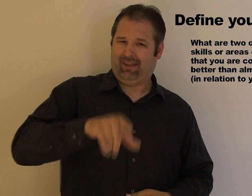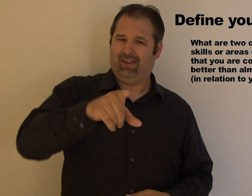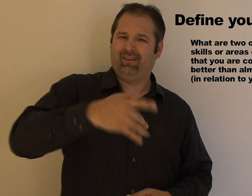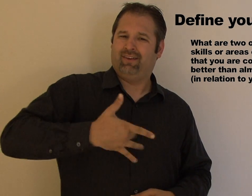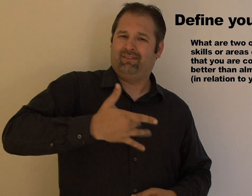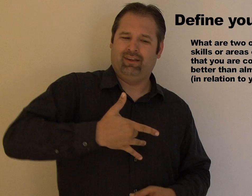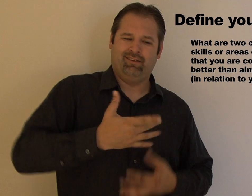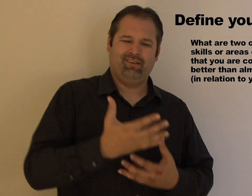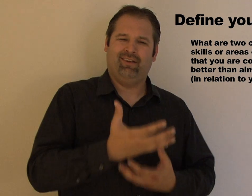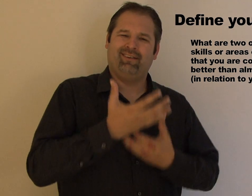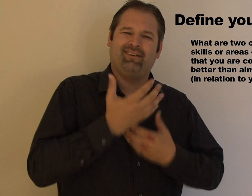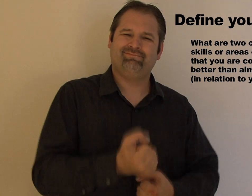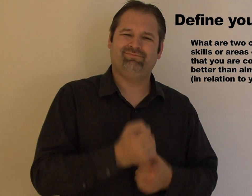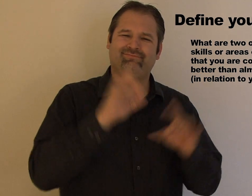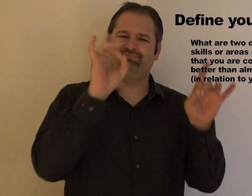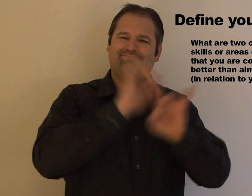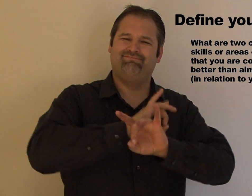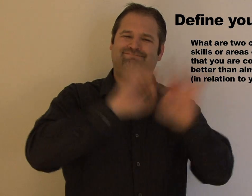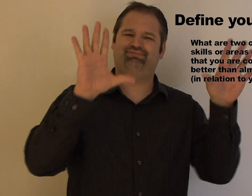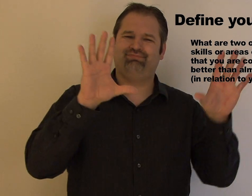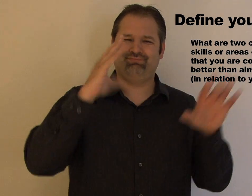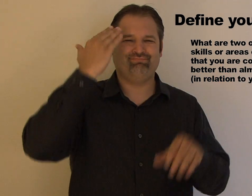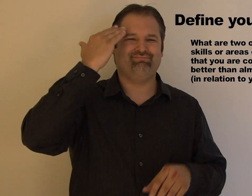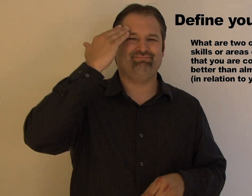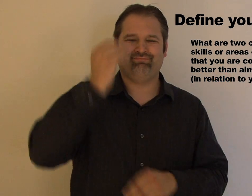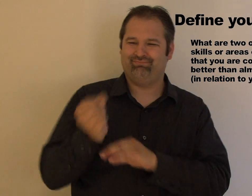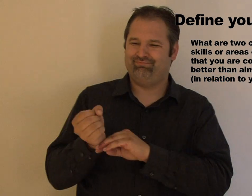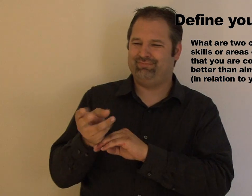else in relation to your job target.